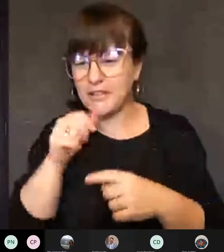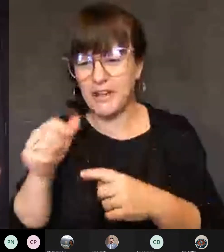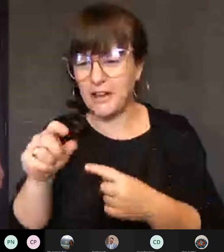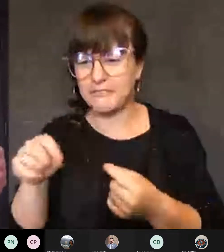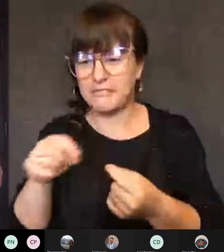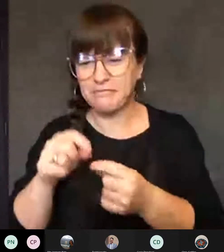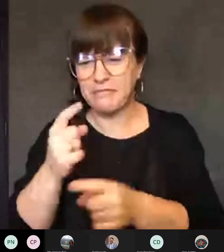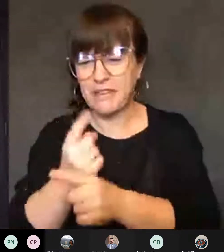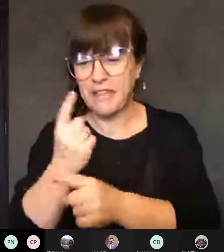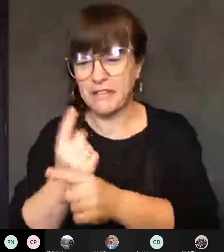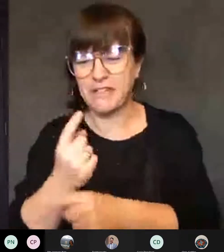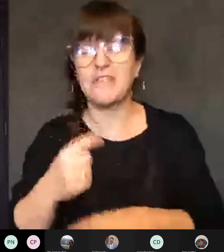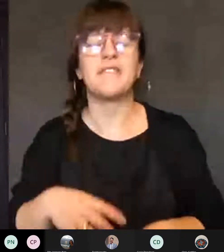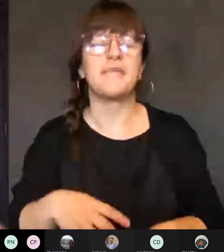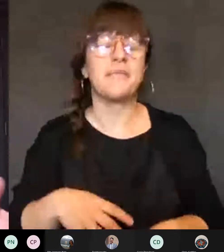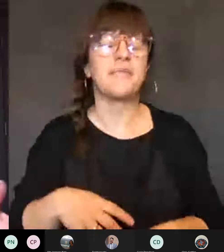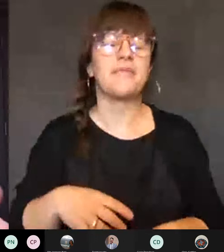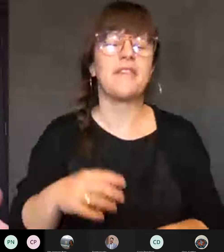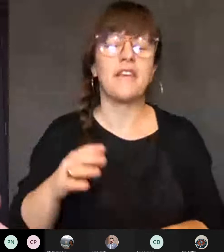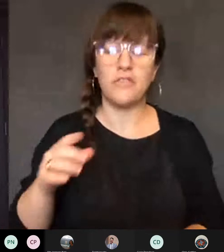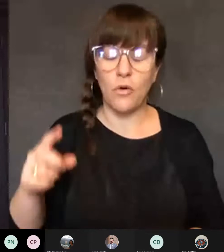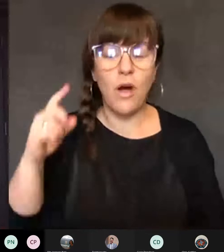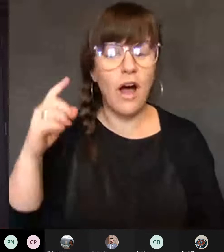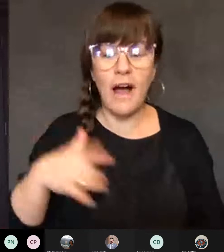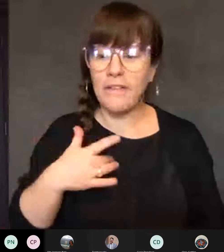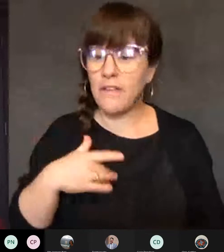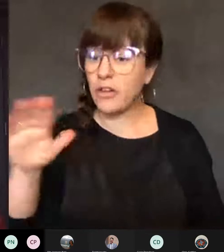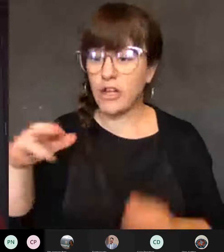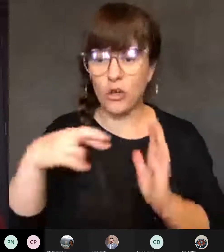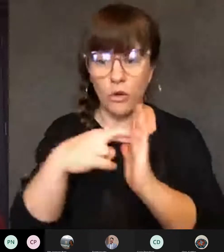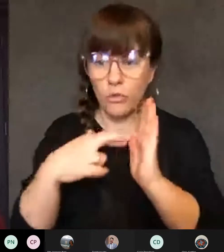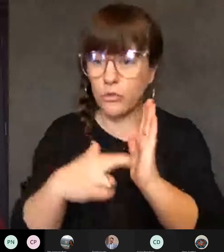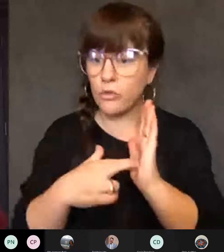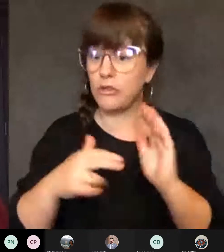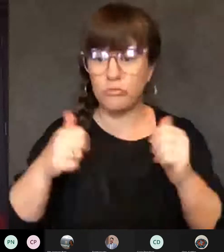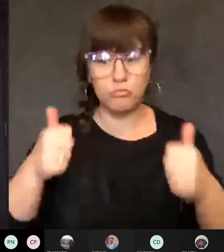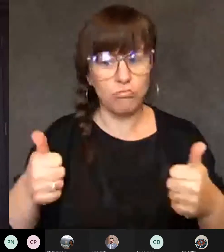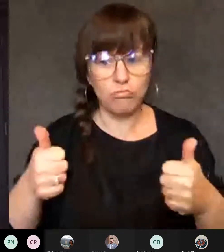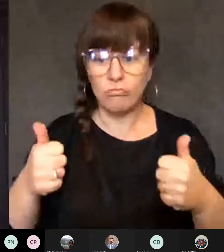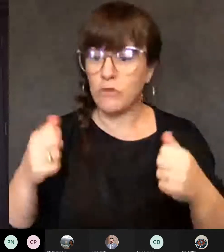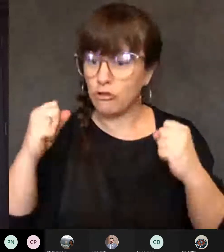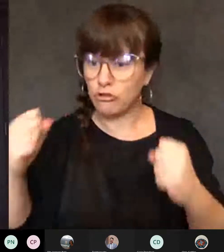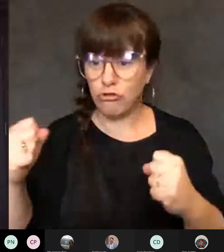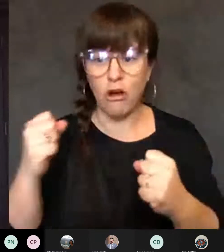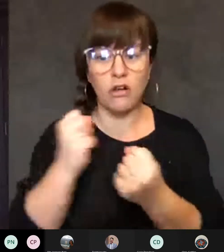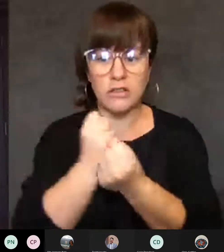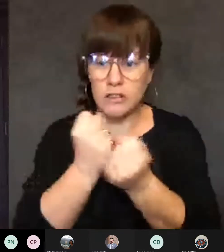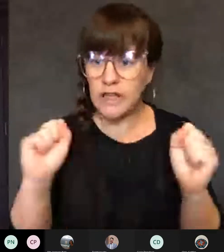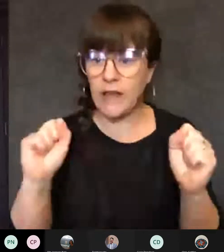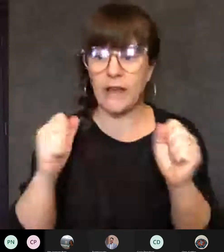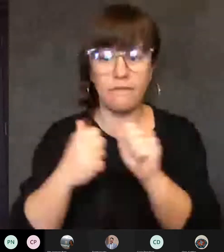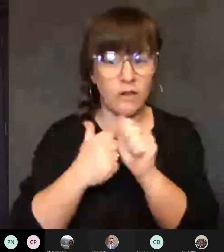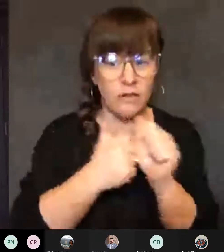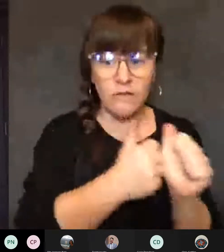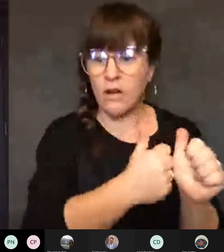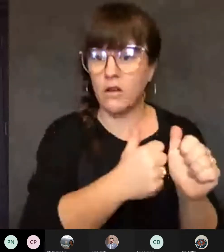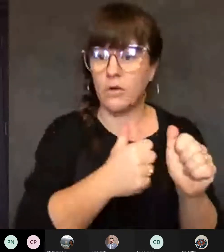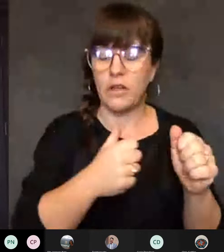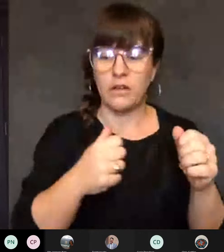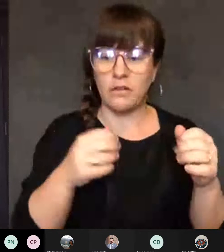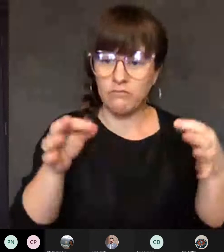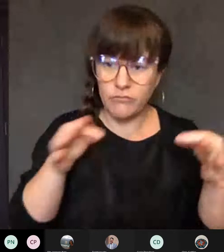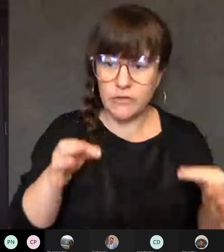felt like your protocol were really sound, and there was a lot of effort put into being safe and following the guidelines and everything. And then